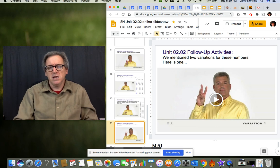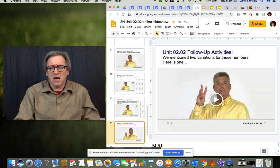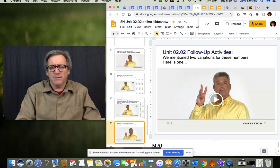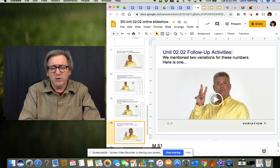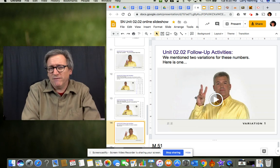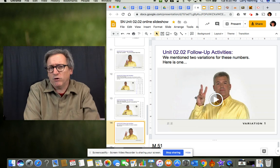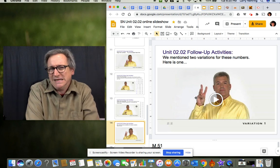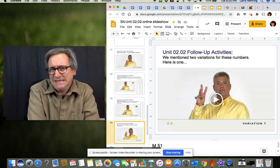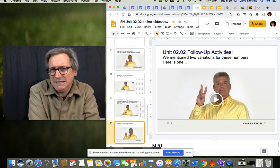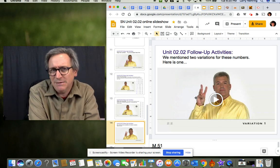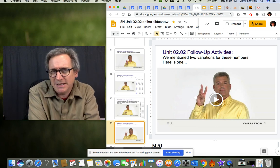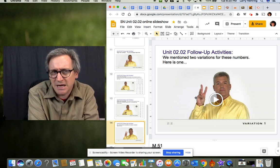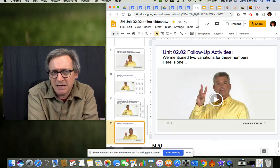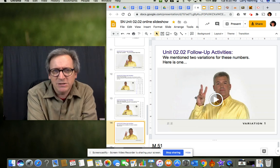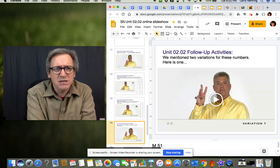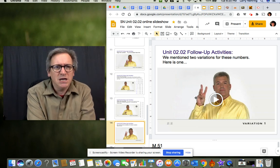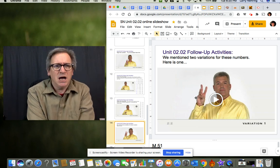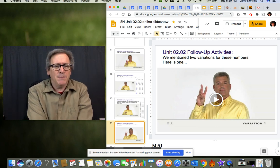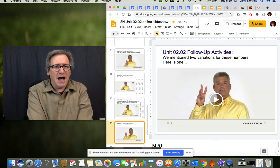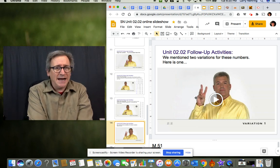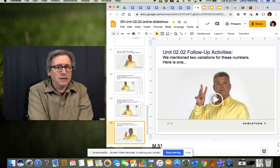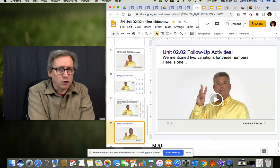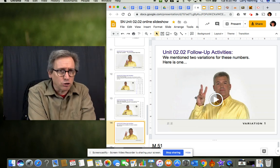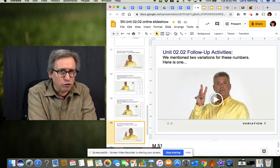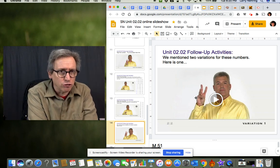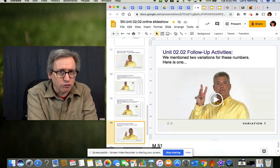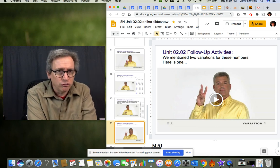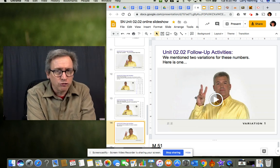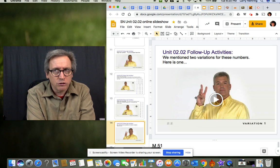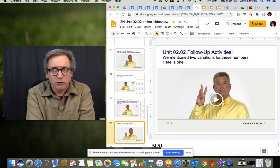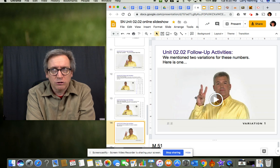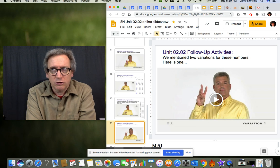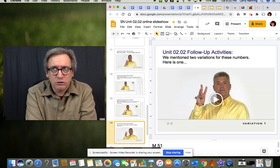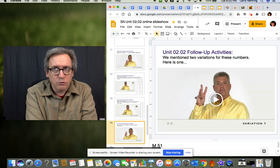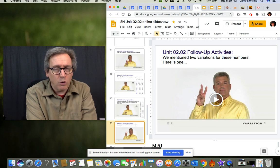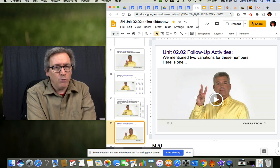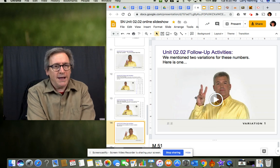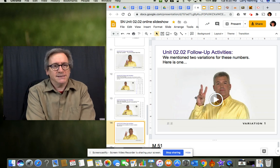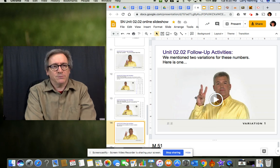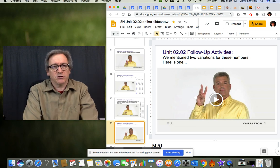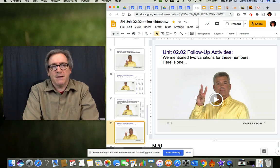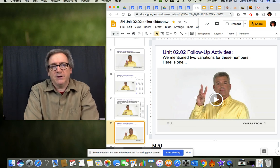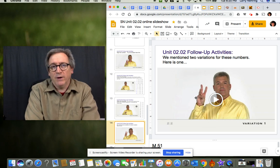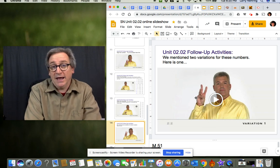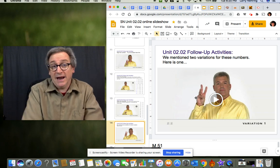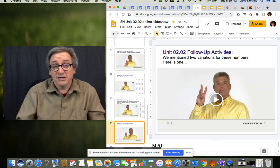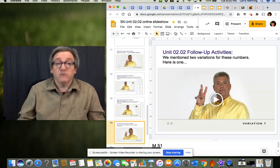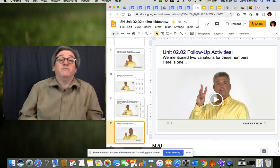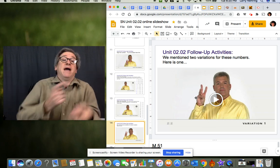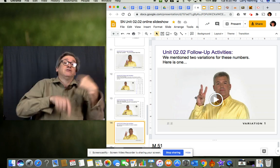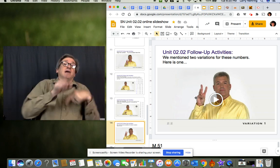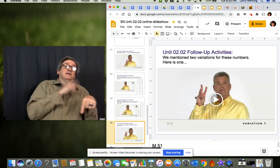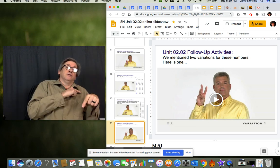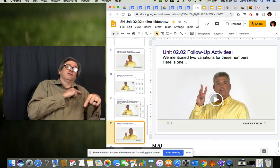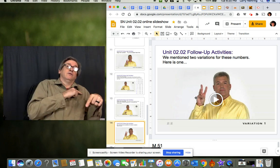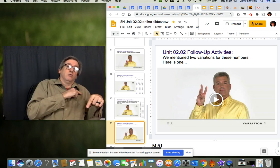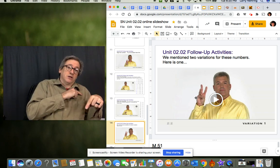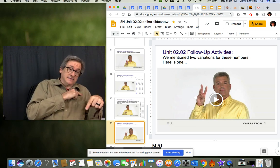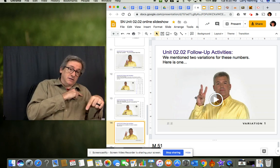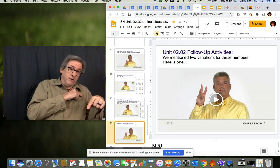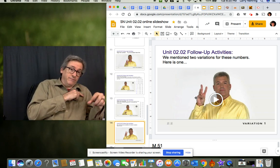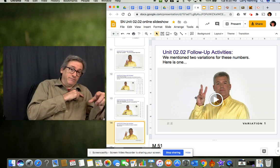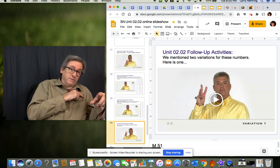them. You may have already seen them at times. I learned one way as the predominant way and had to sort of backtrack to learn